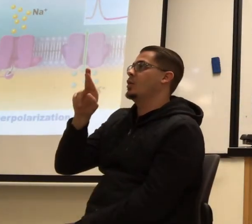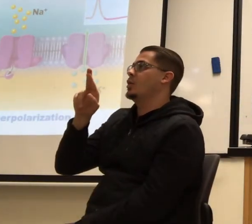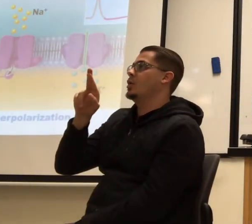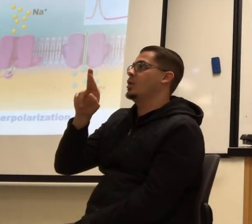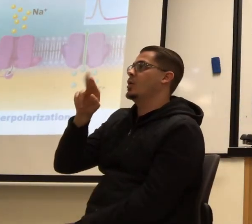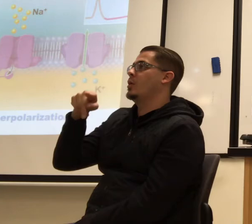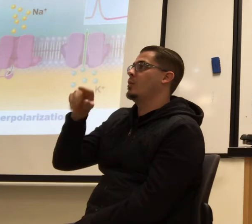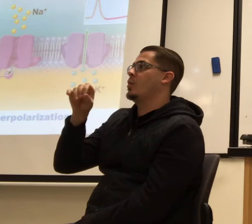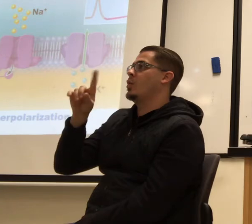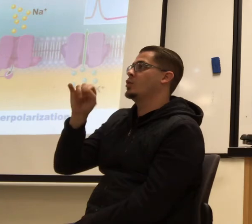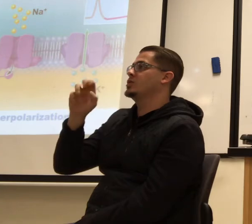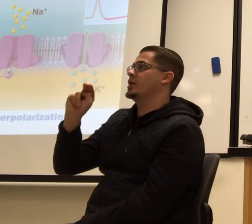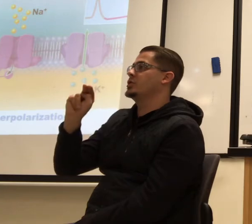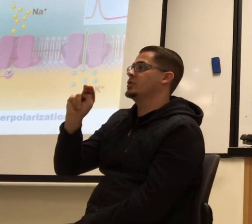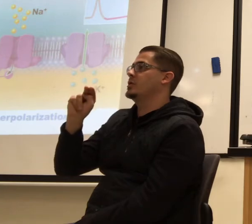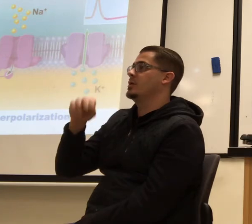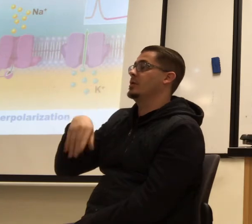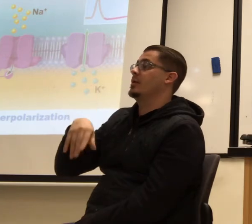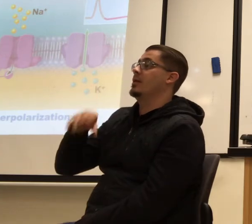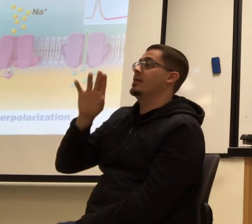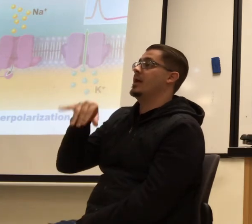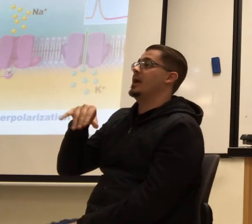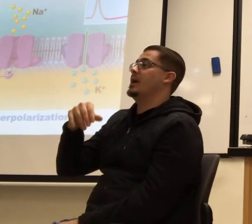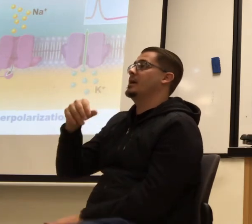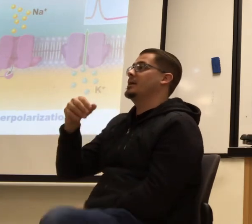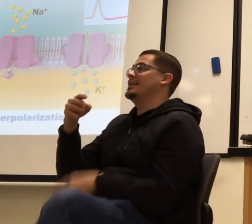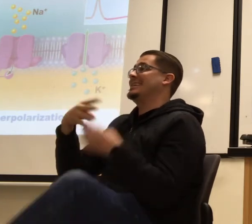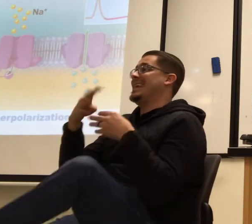negated sodium channels.